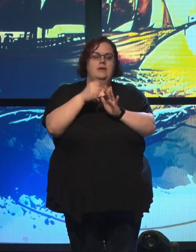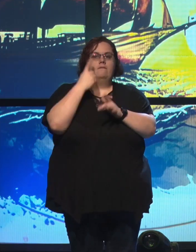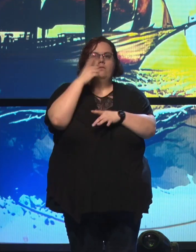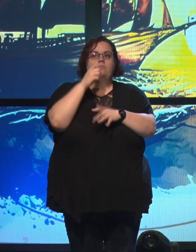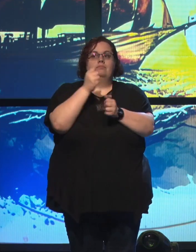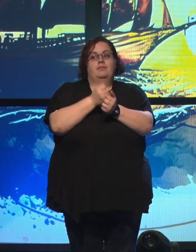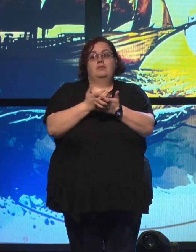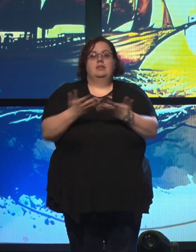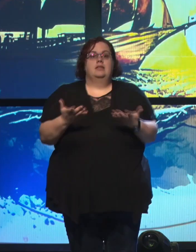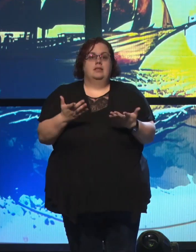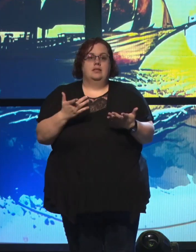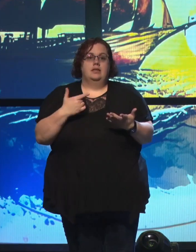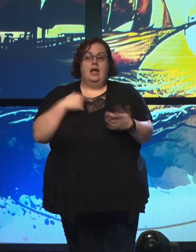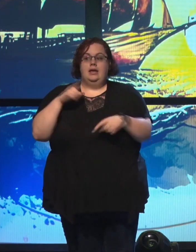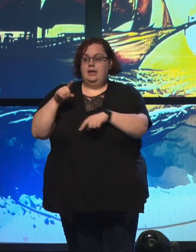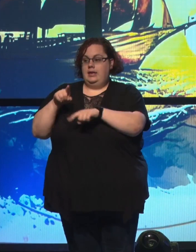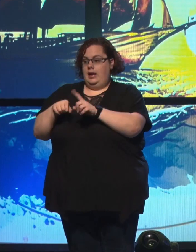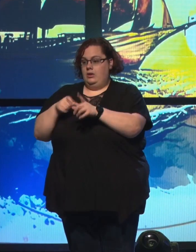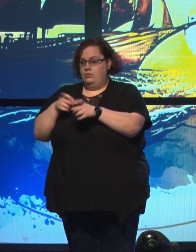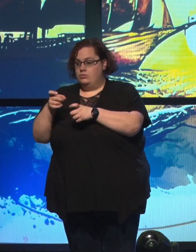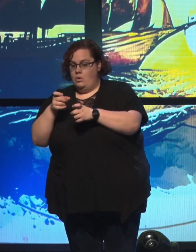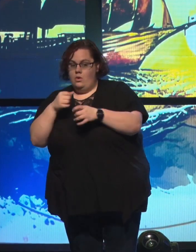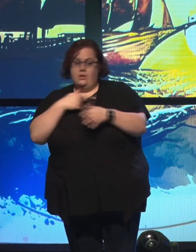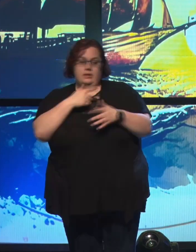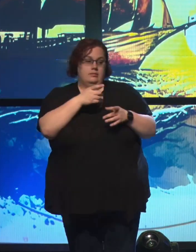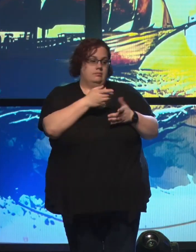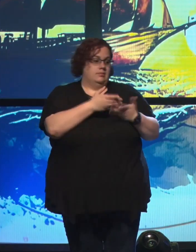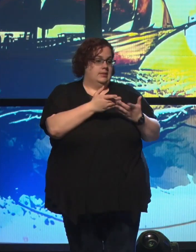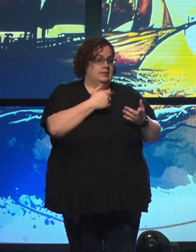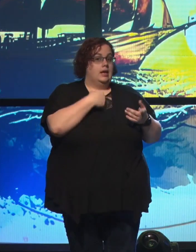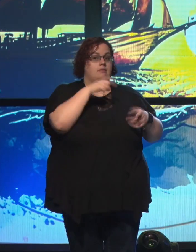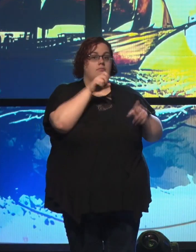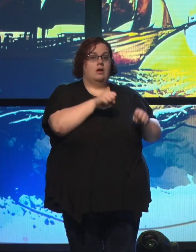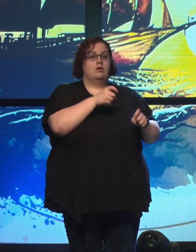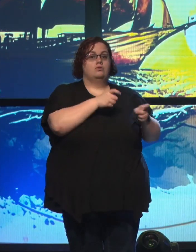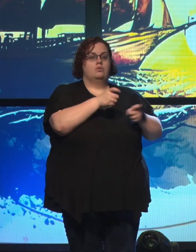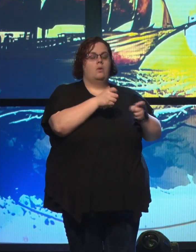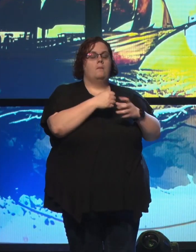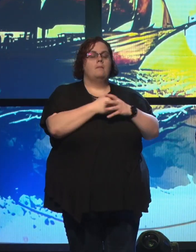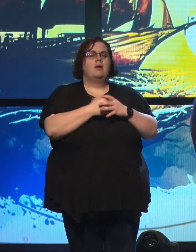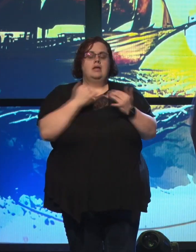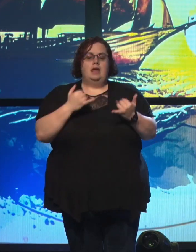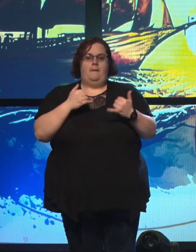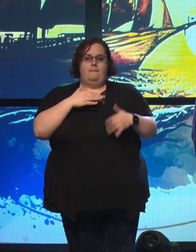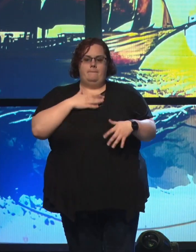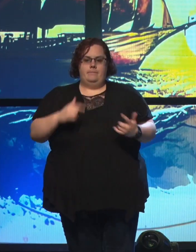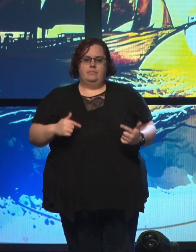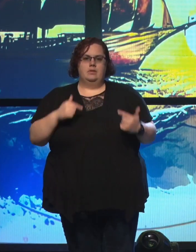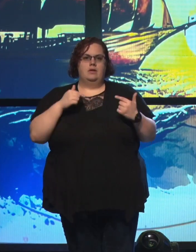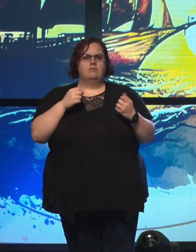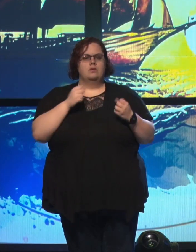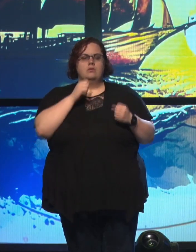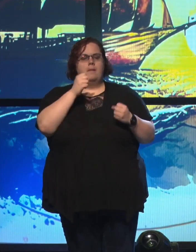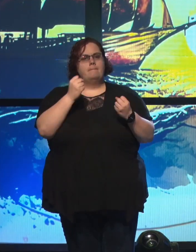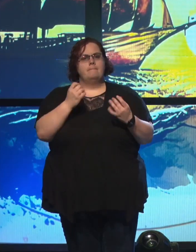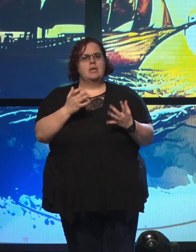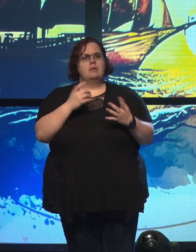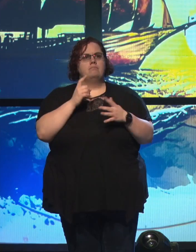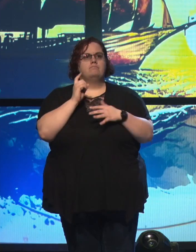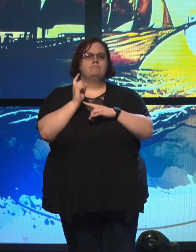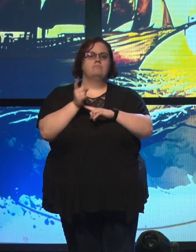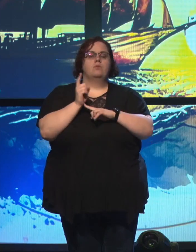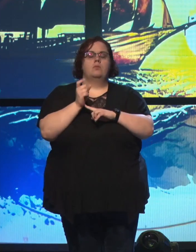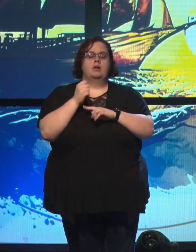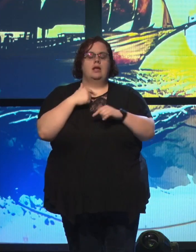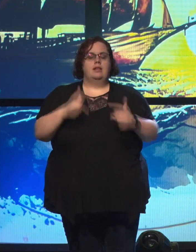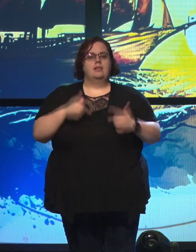everything, and what I can't control and what I can control. But I can tell you this, I've come into a point in my life where there's not many moments where I can live like Paul